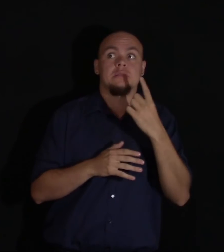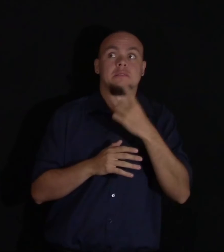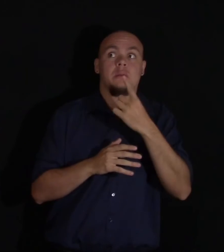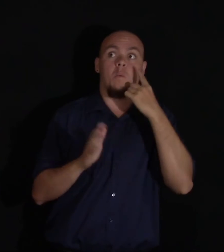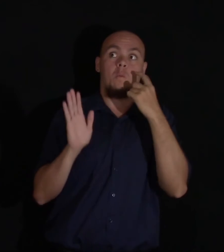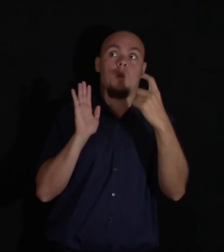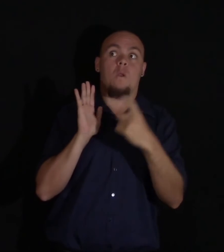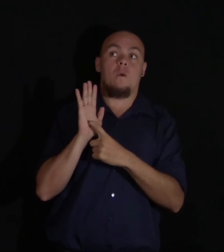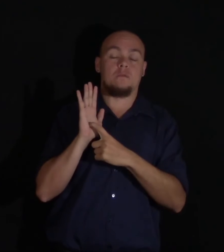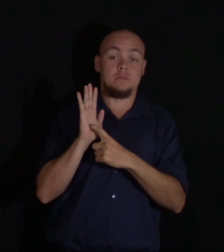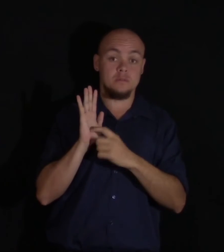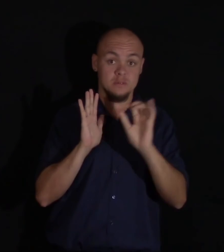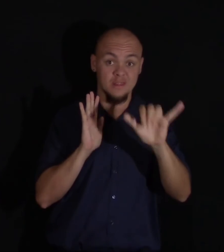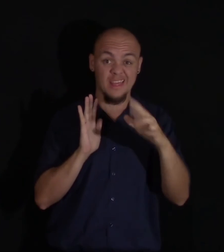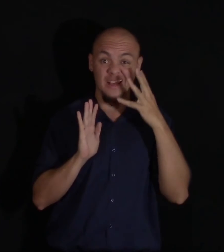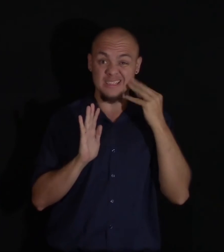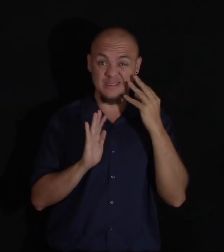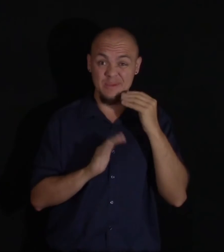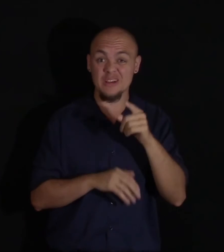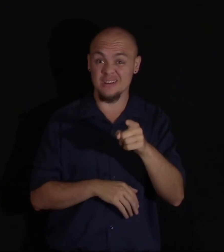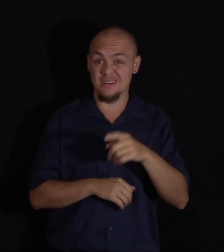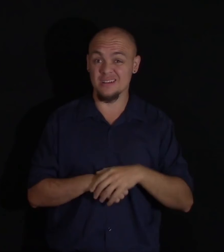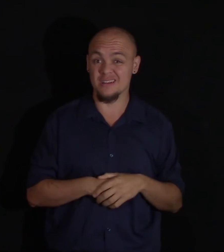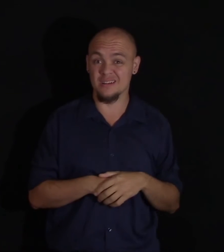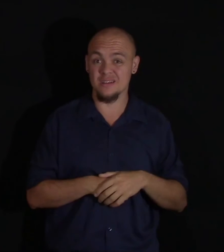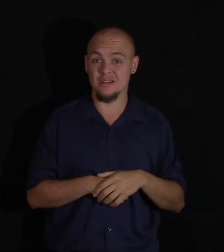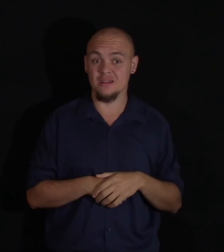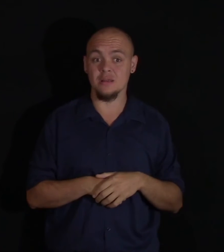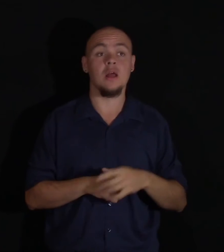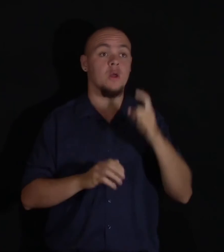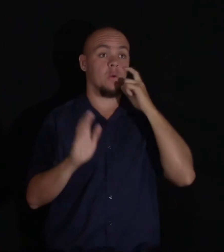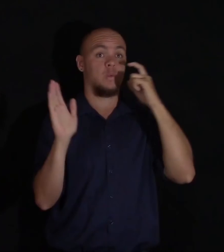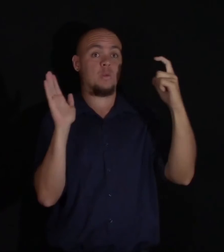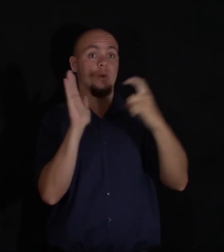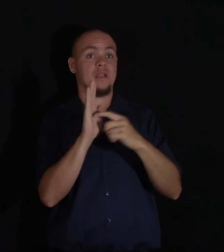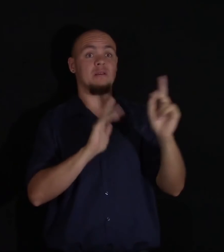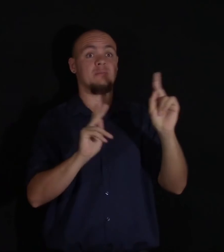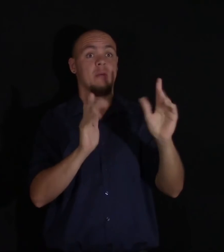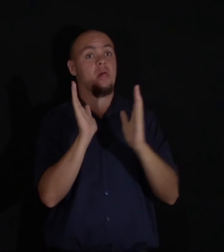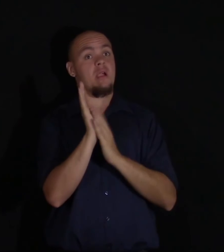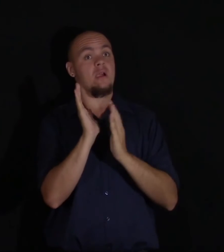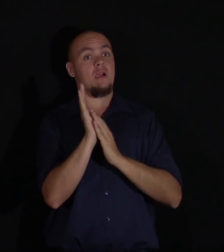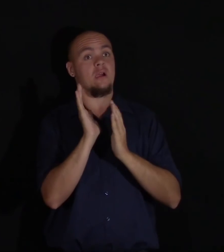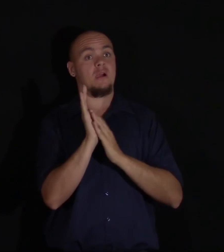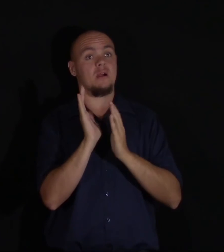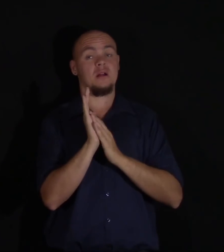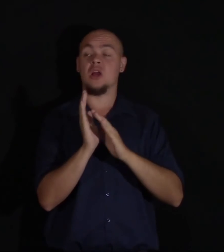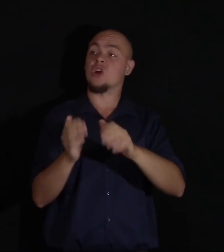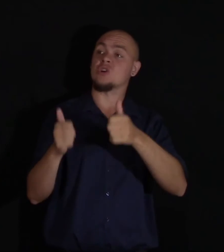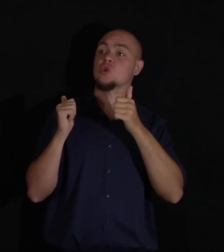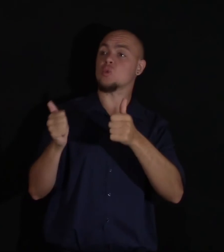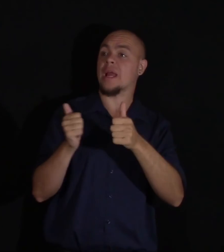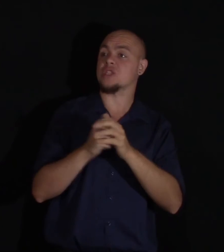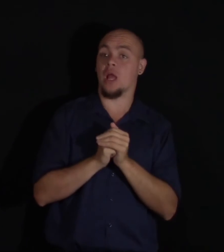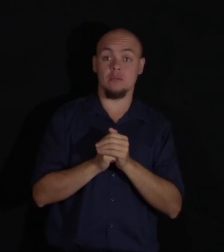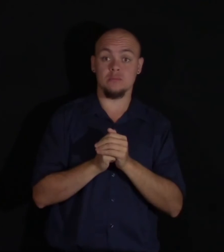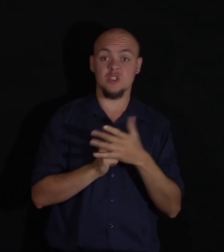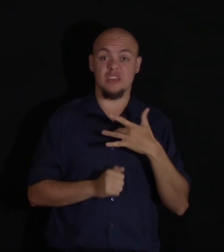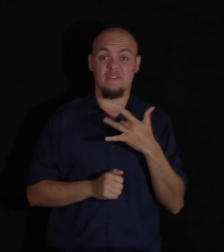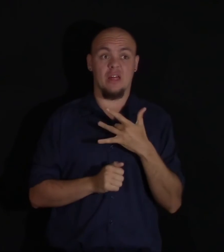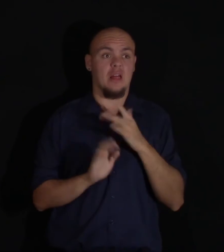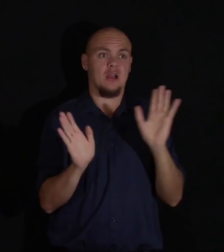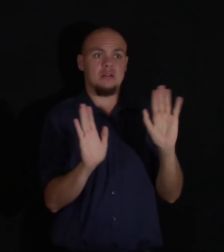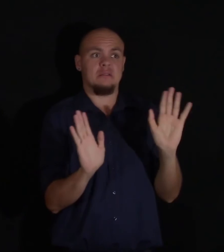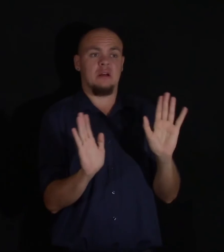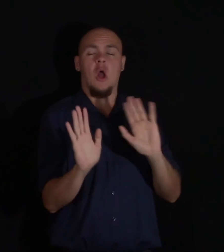find out? Do you find it hard to accept recognition when people walk up to you and say, great job? Do you pass it off